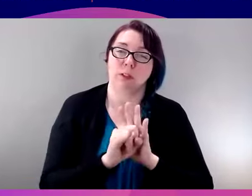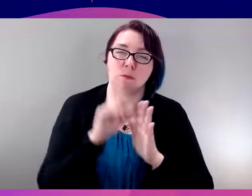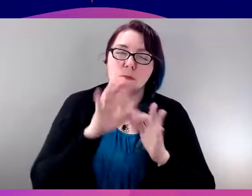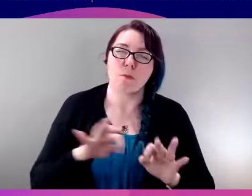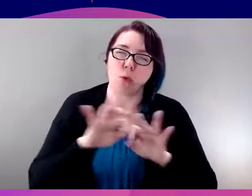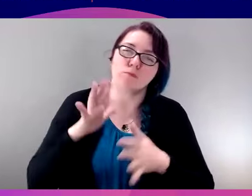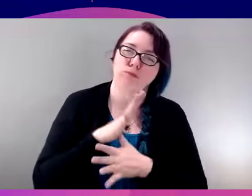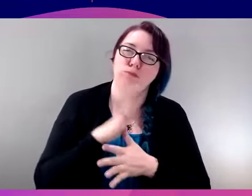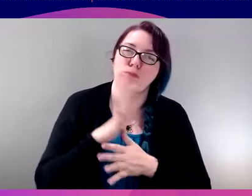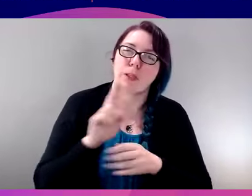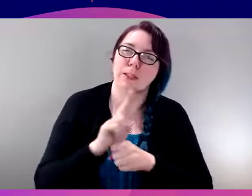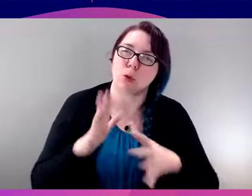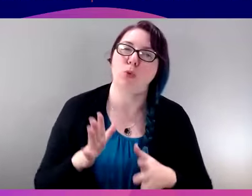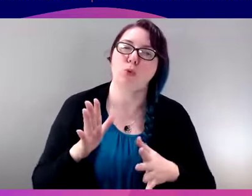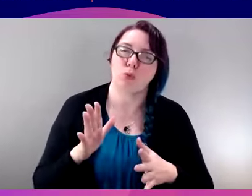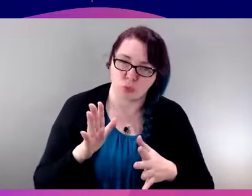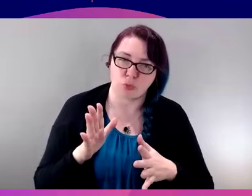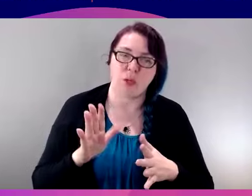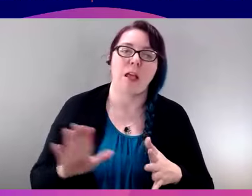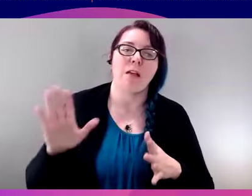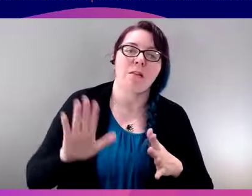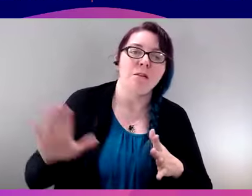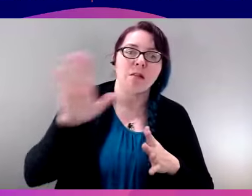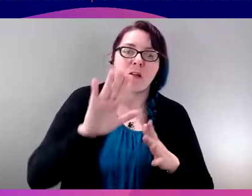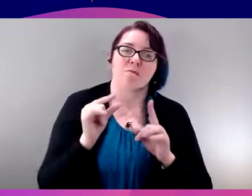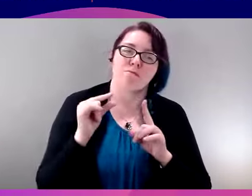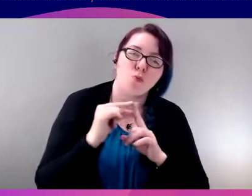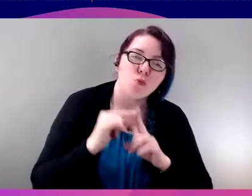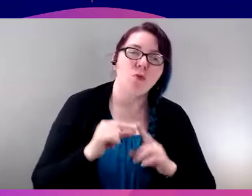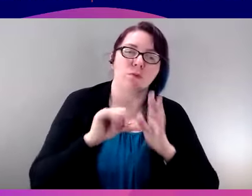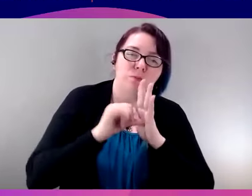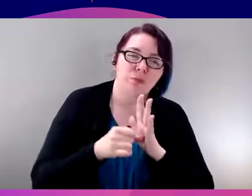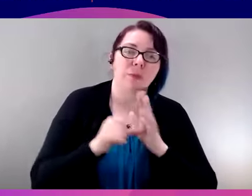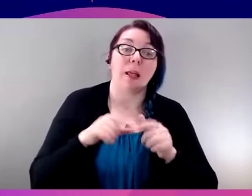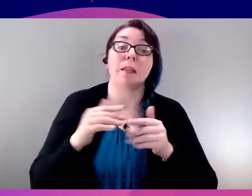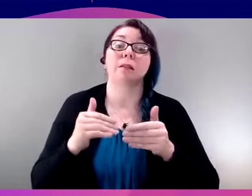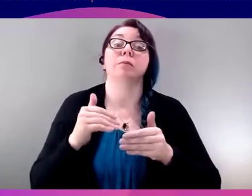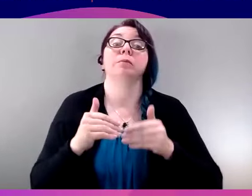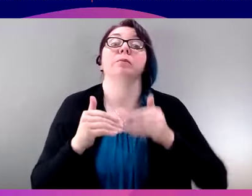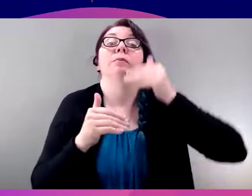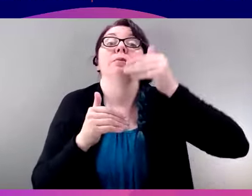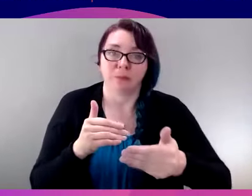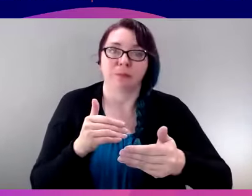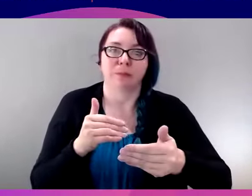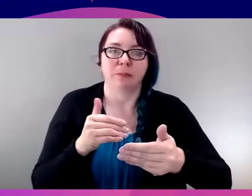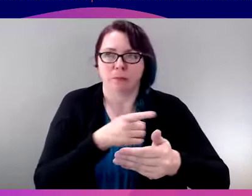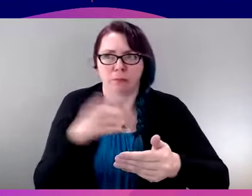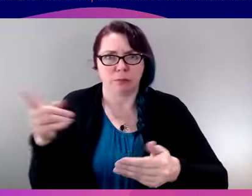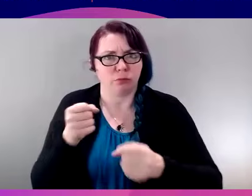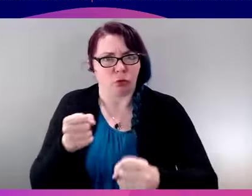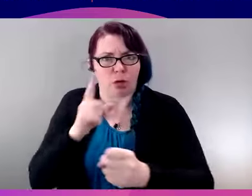you analyze and measure the centrality, so the closeness, frequency, and degree, which can be depicted in a